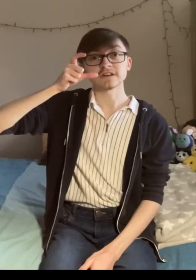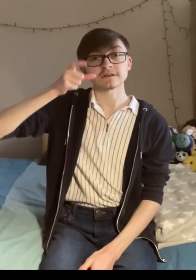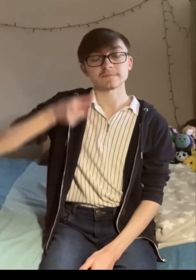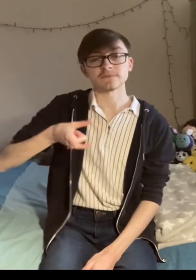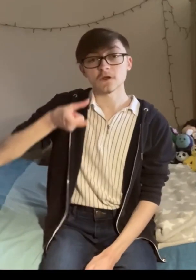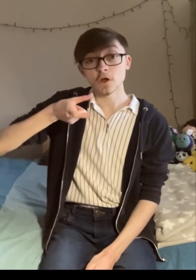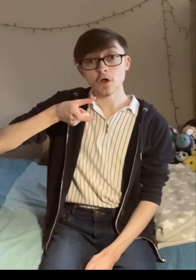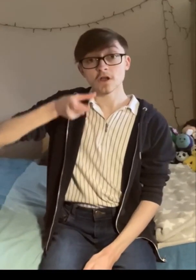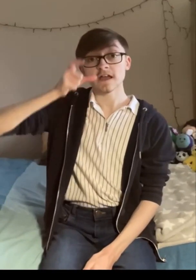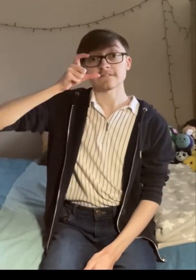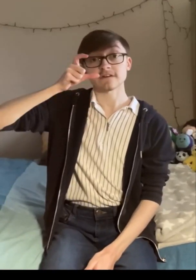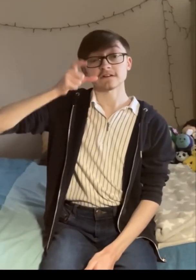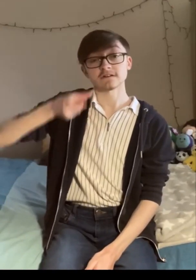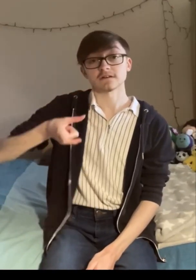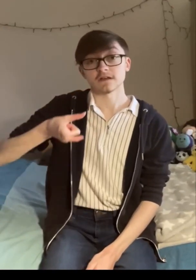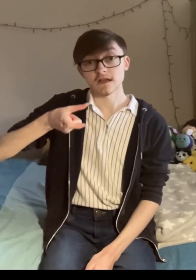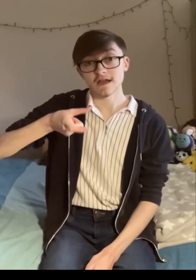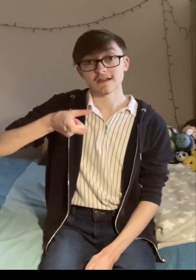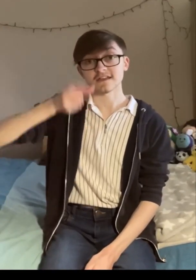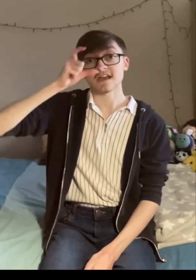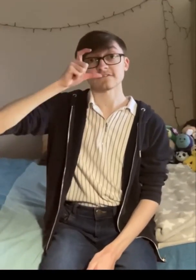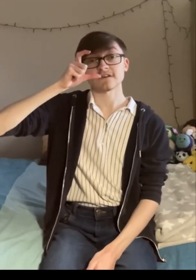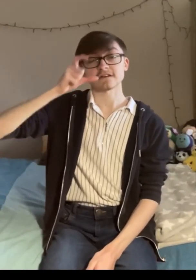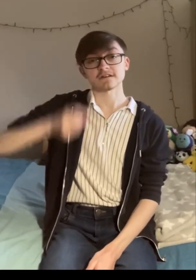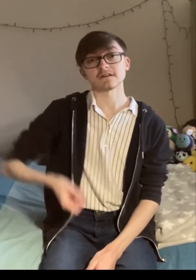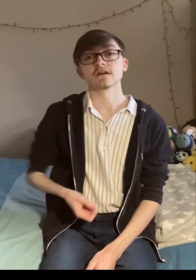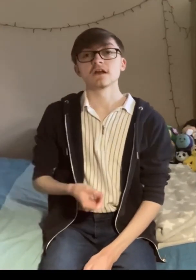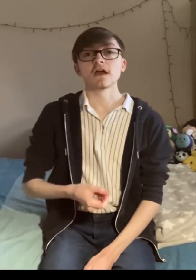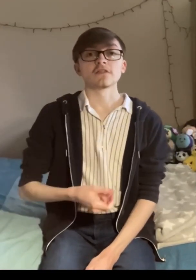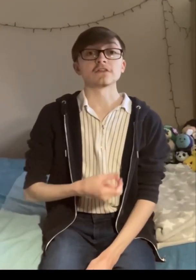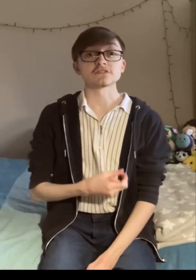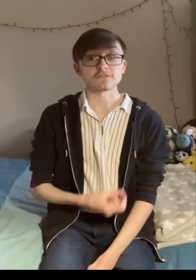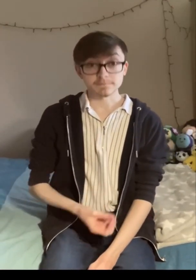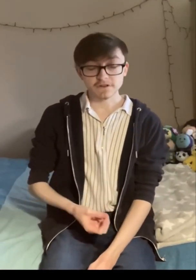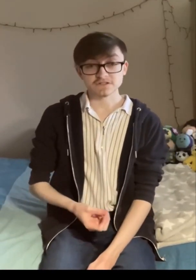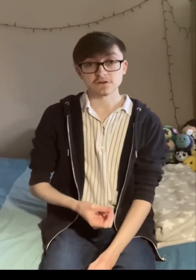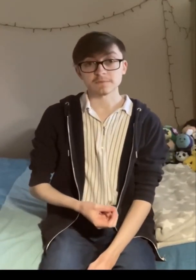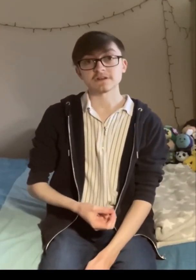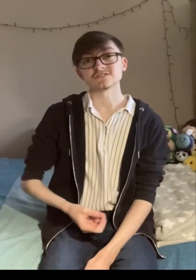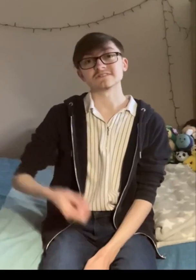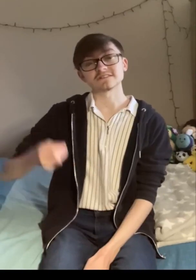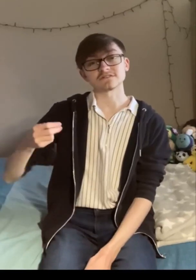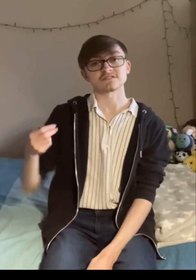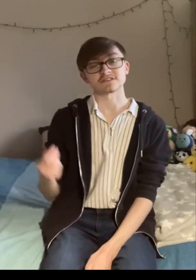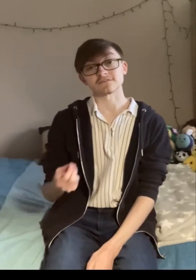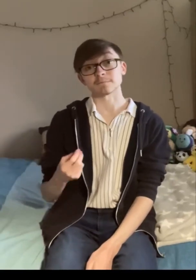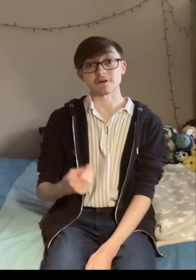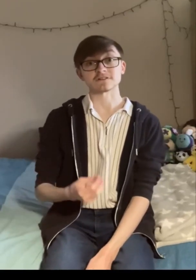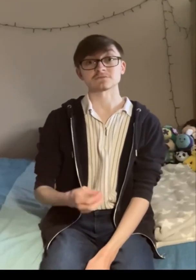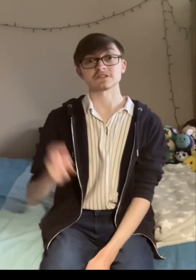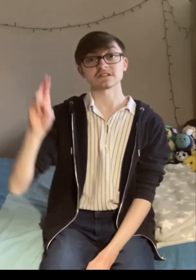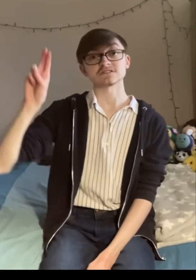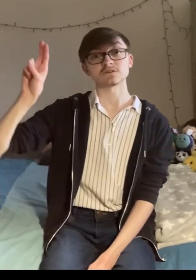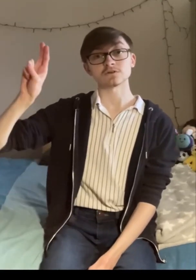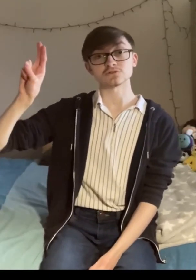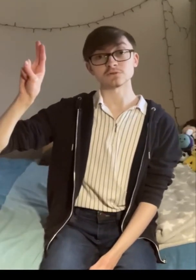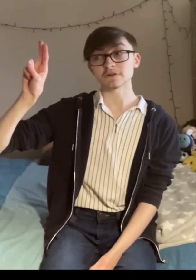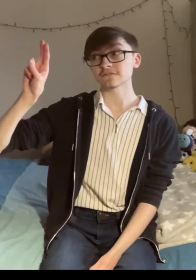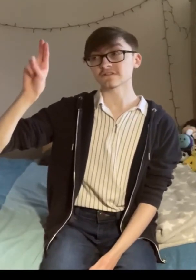it. Cafe. Cafe. Then the sign for bus stop is you need to know the sign for bus, which is you hold your middle finger,